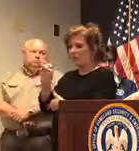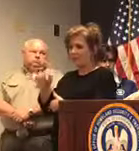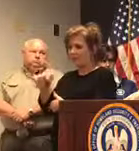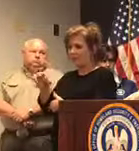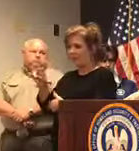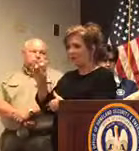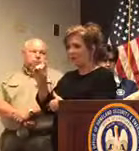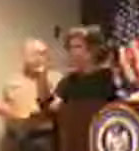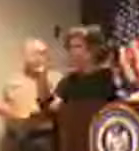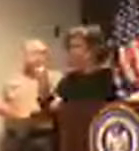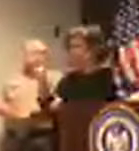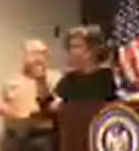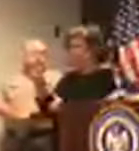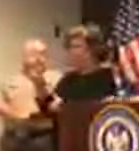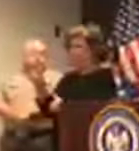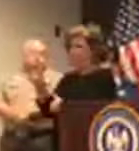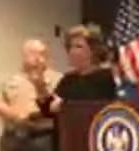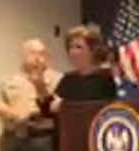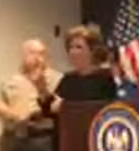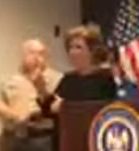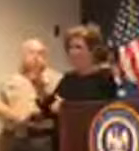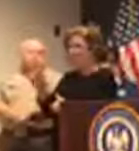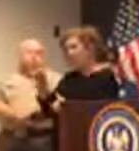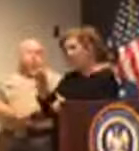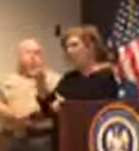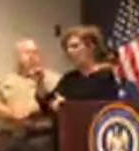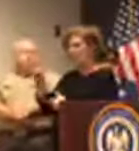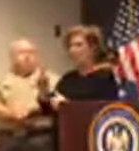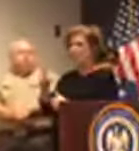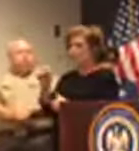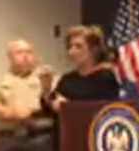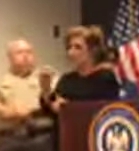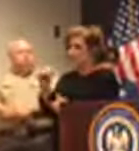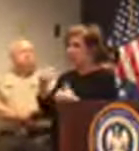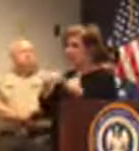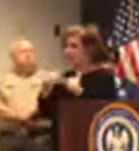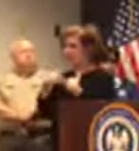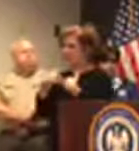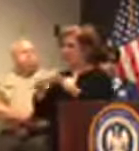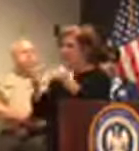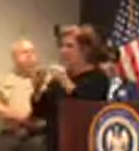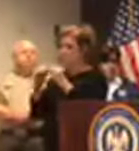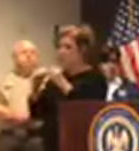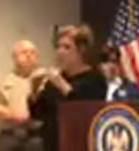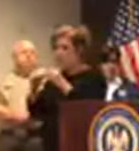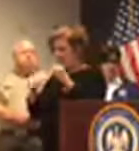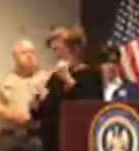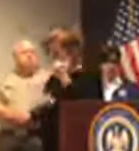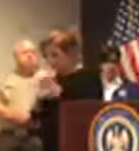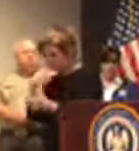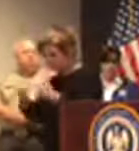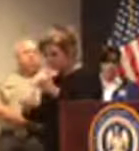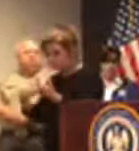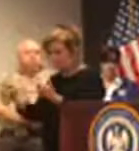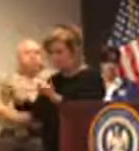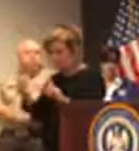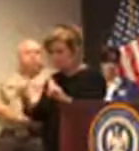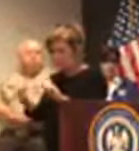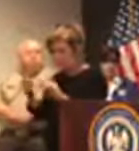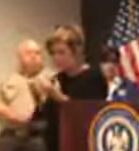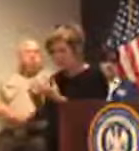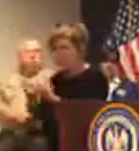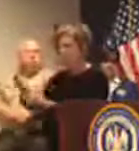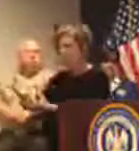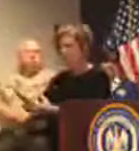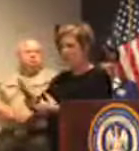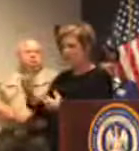in 2017. So we've got a good ways to go to get through this event. It will be